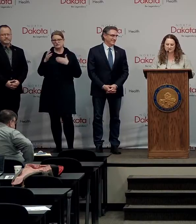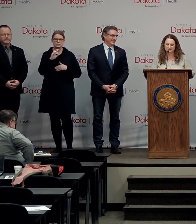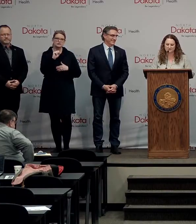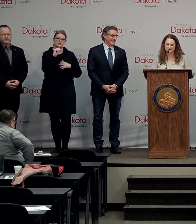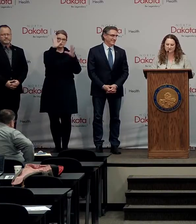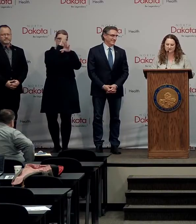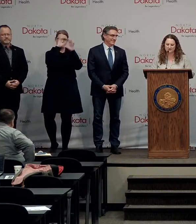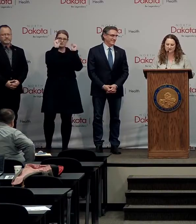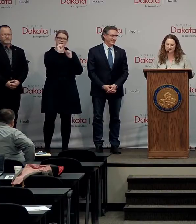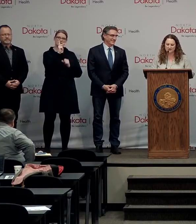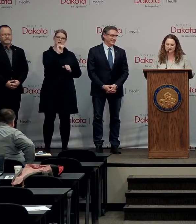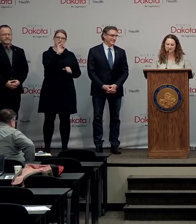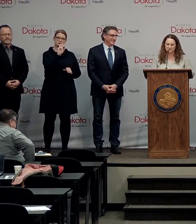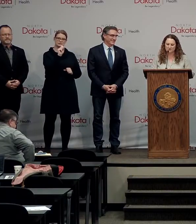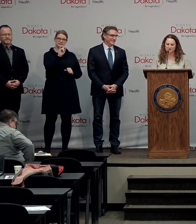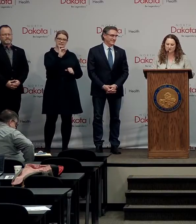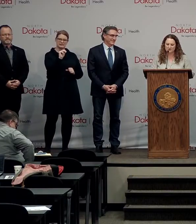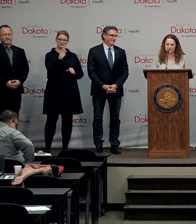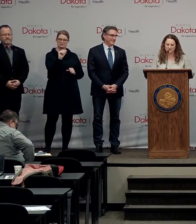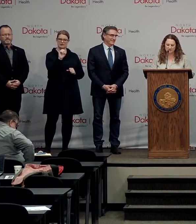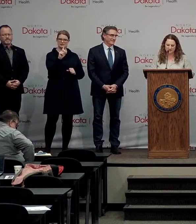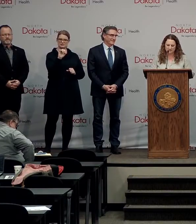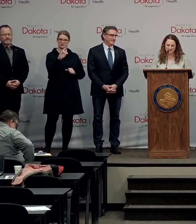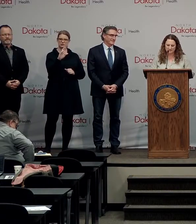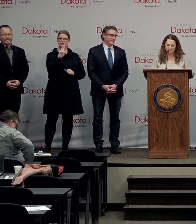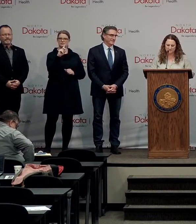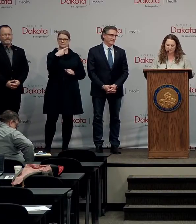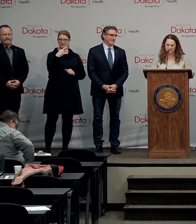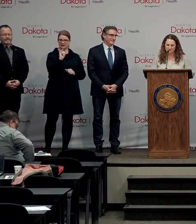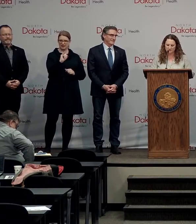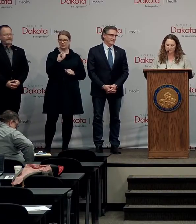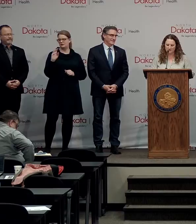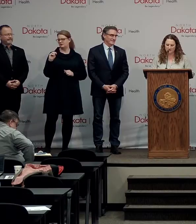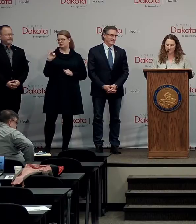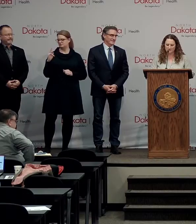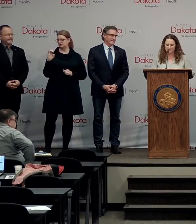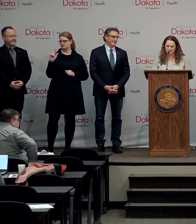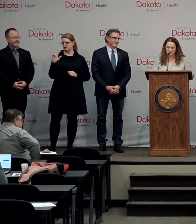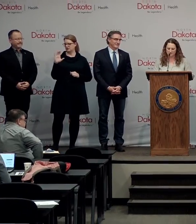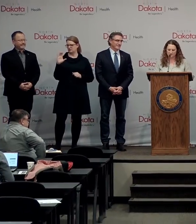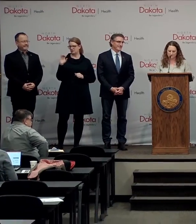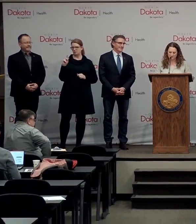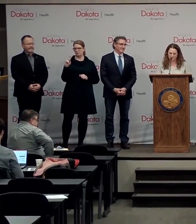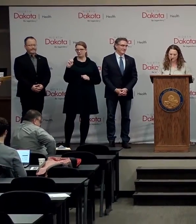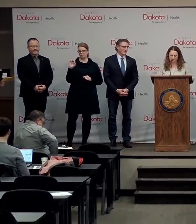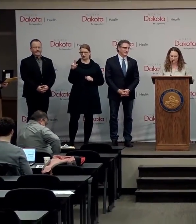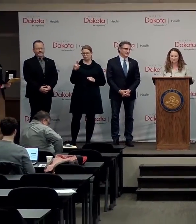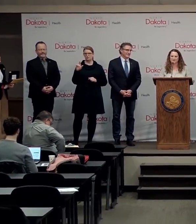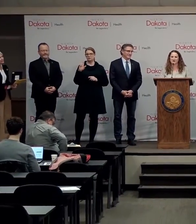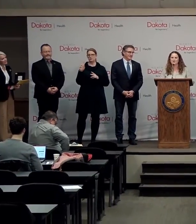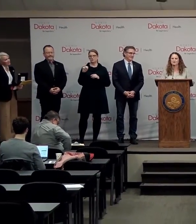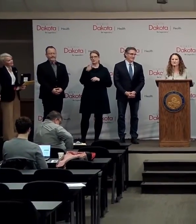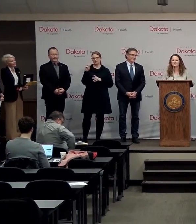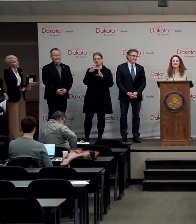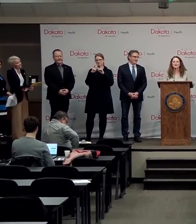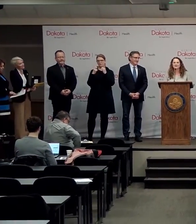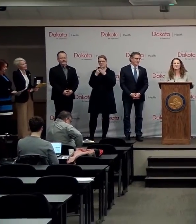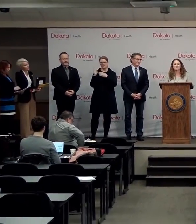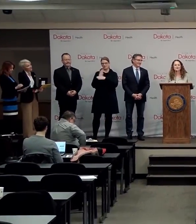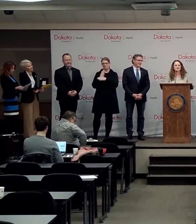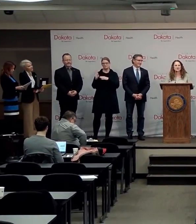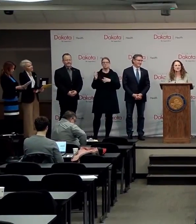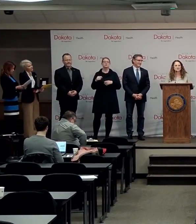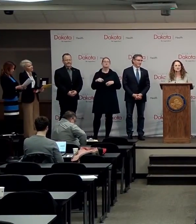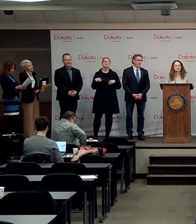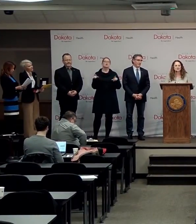Superintendent Kirsten Baesler from the North Dakota Public Instruction, Michelle Kommer with the North Dakota Department of Commerce.